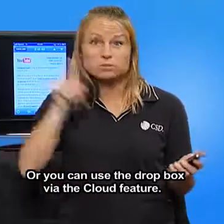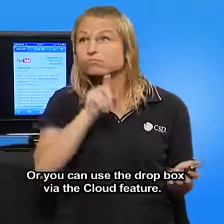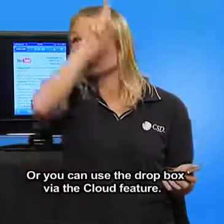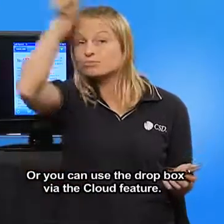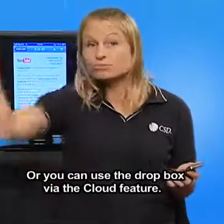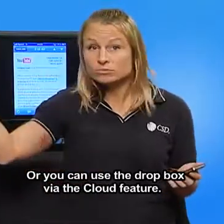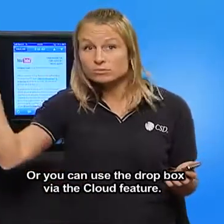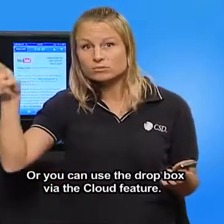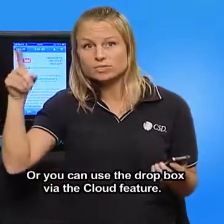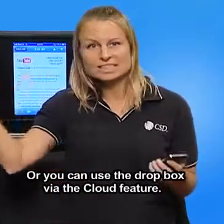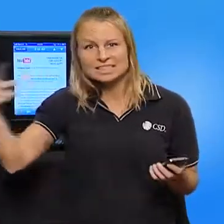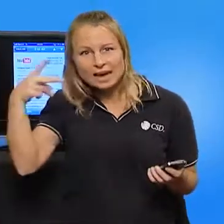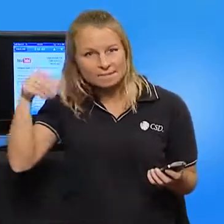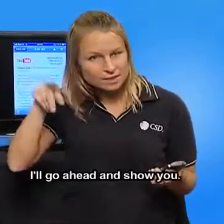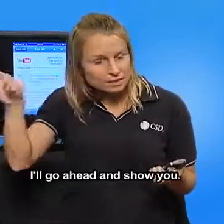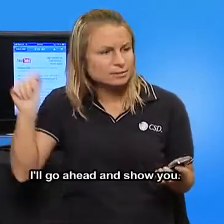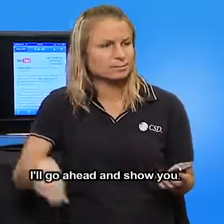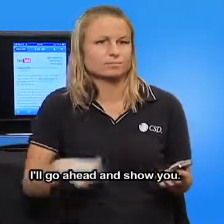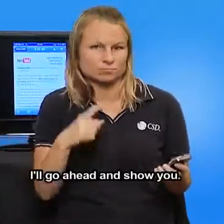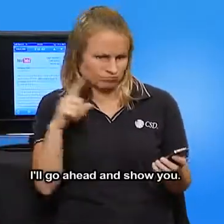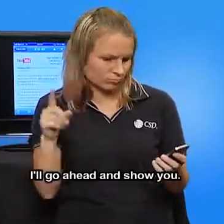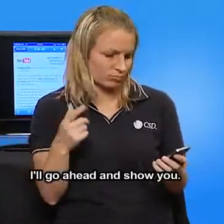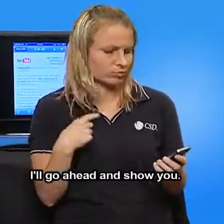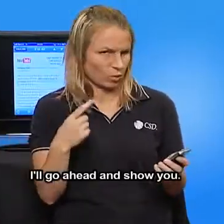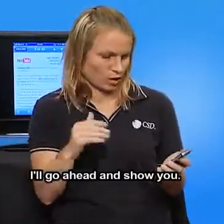the cloud feature. I'll go ahead and show you.